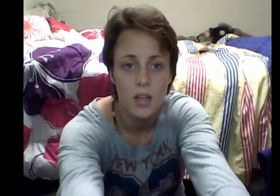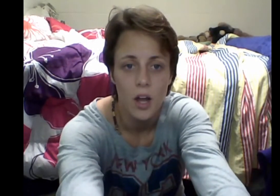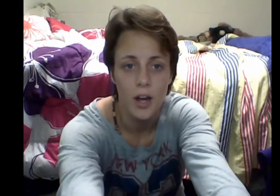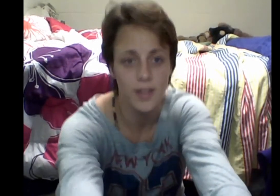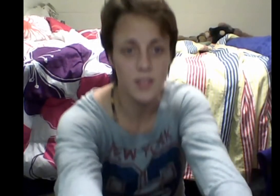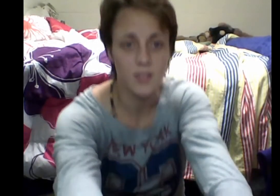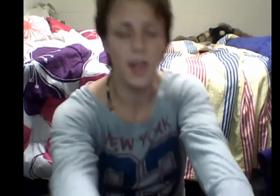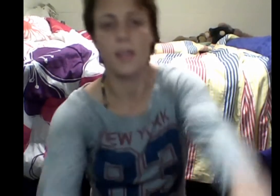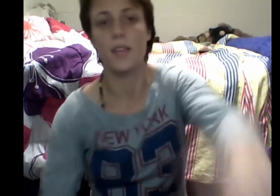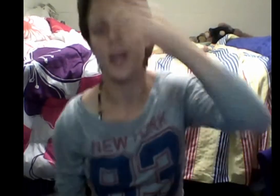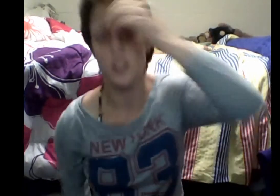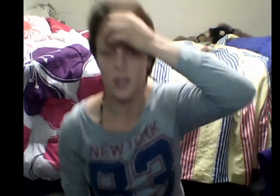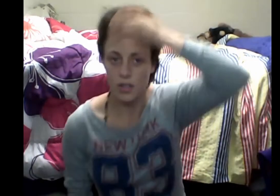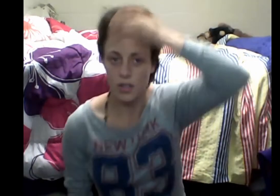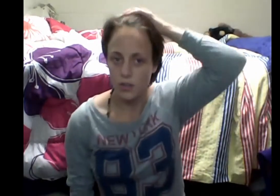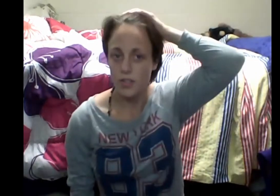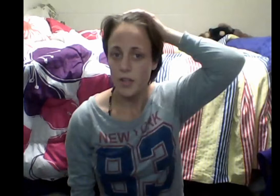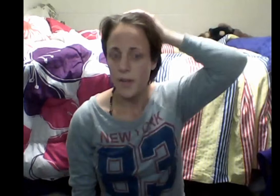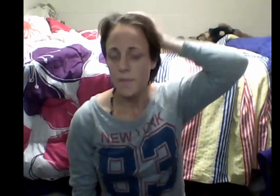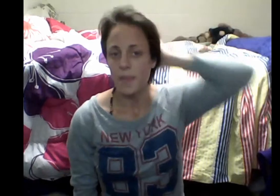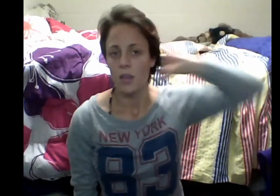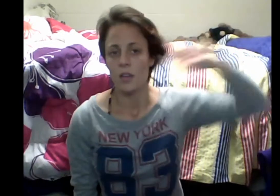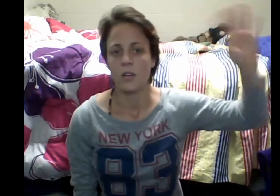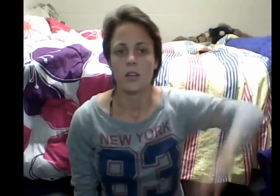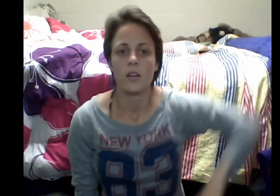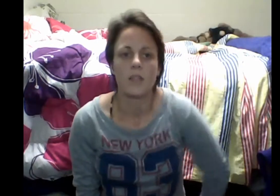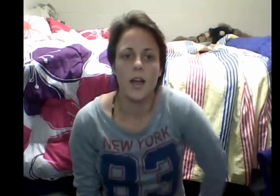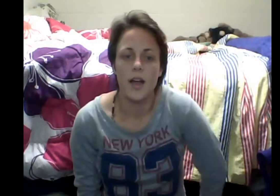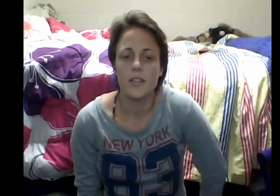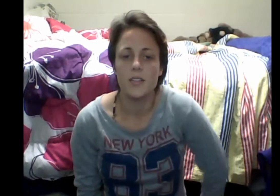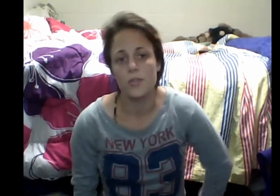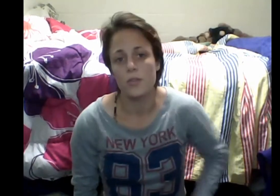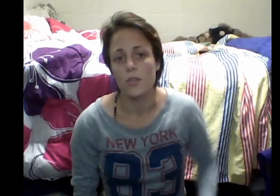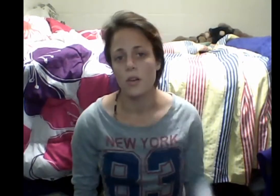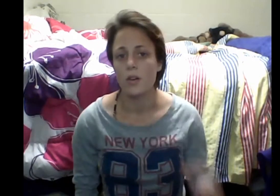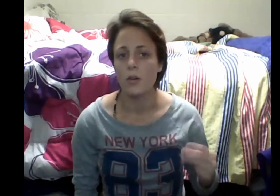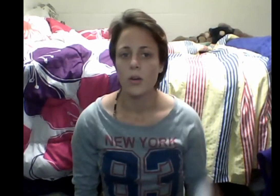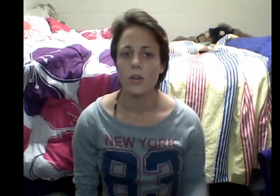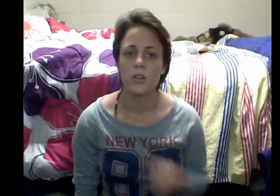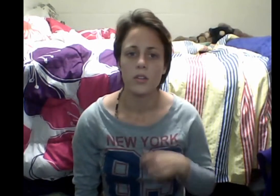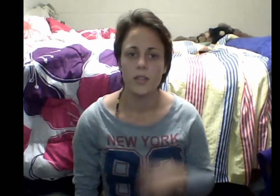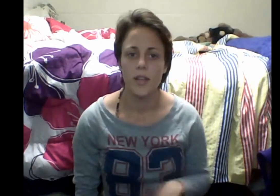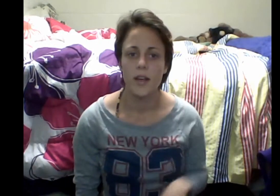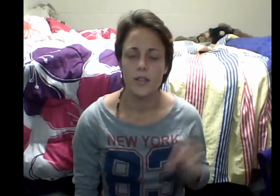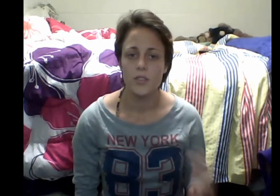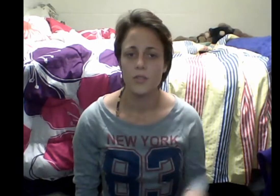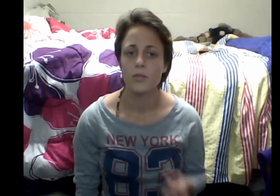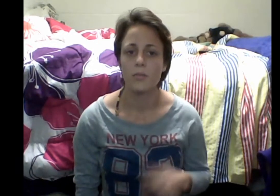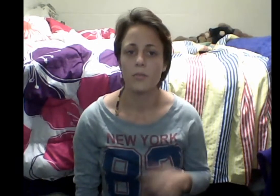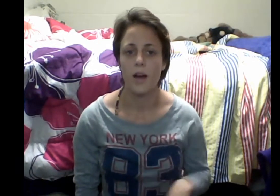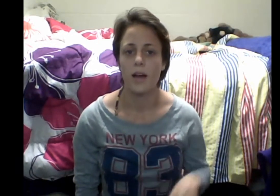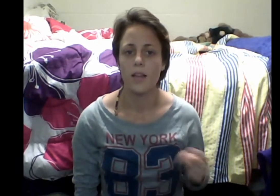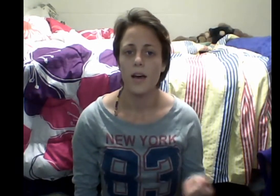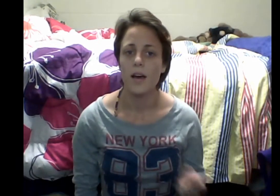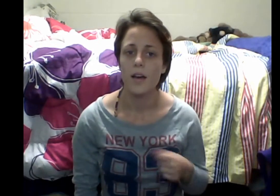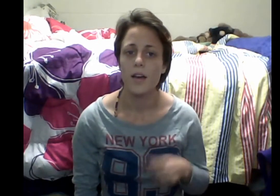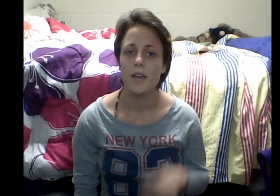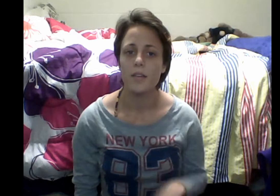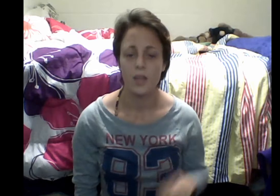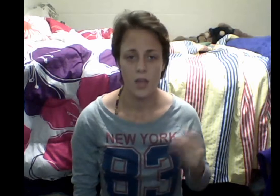Okay, the next verse goes, light into the world, light into my life.